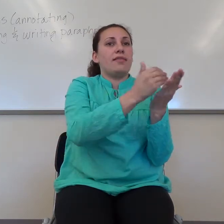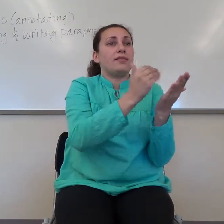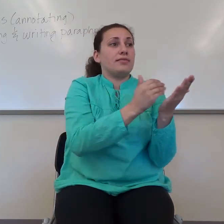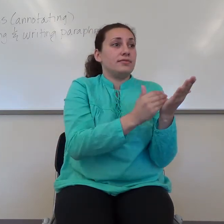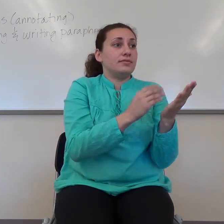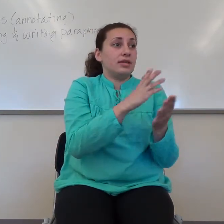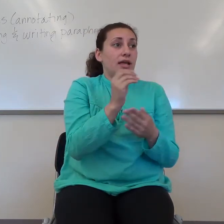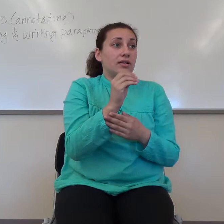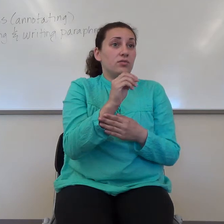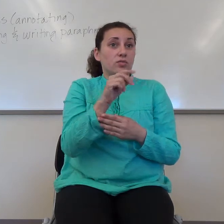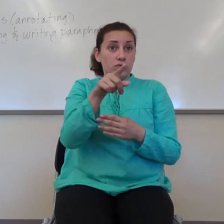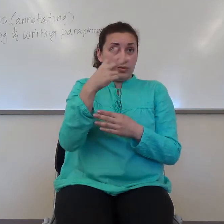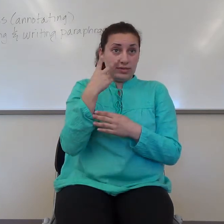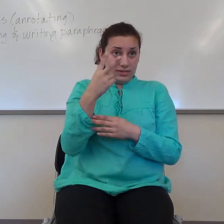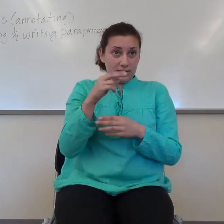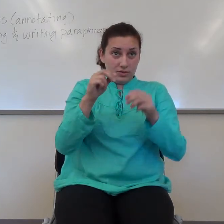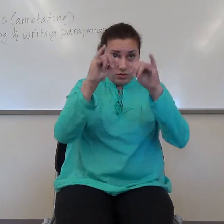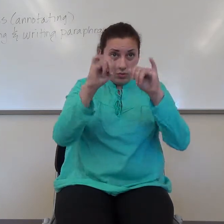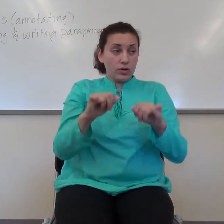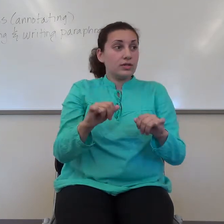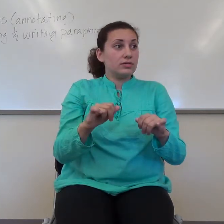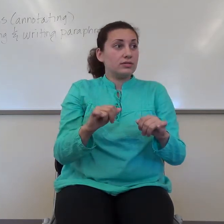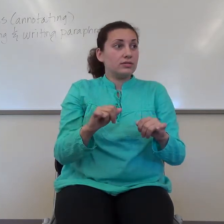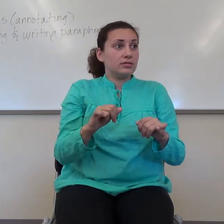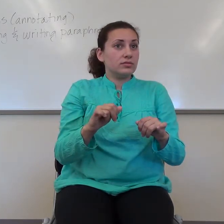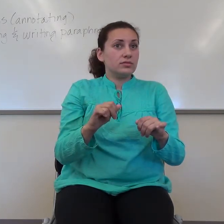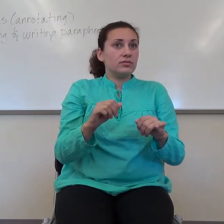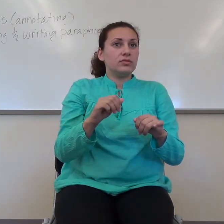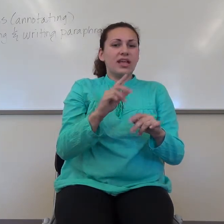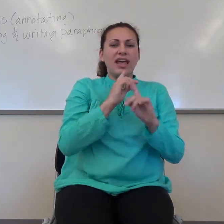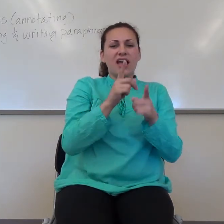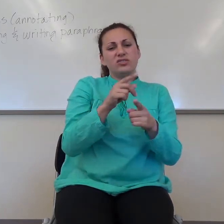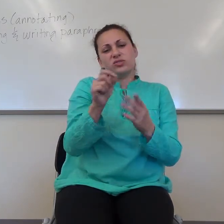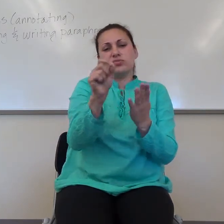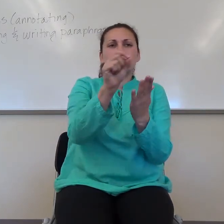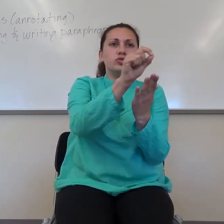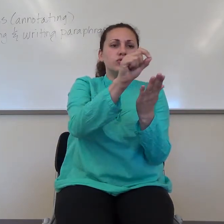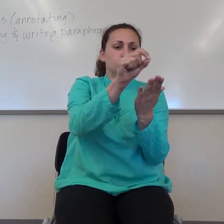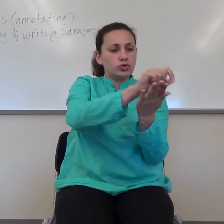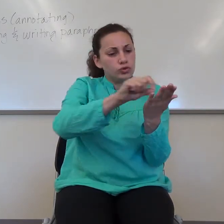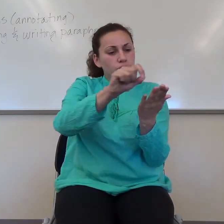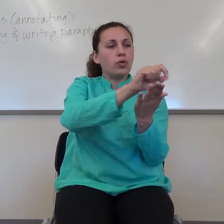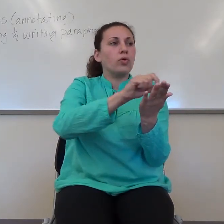is circle things, we tend to not take it as seriously as something that we have to write